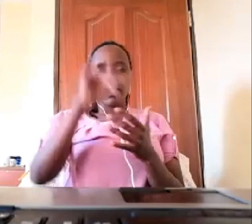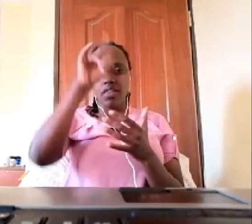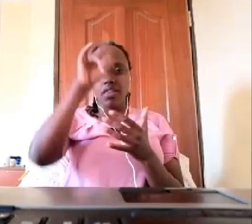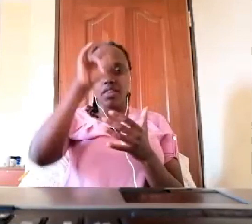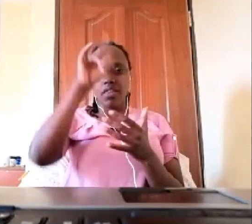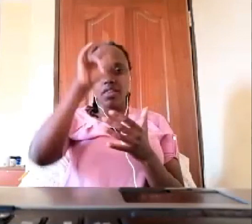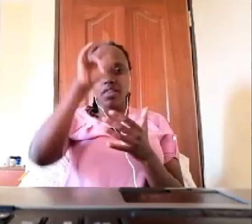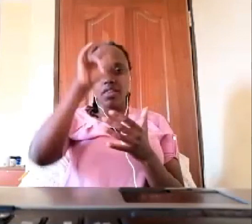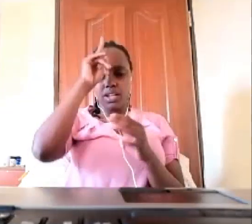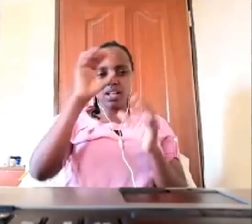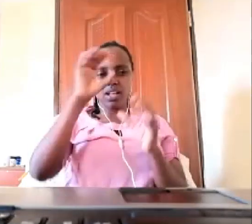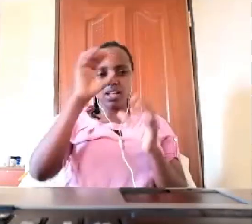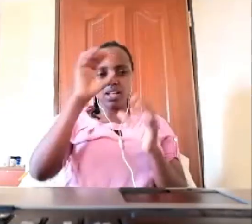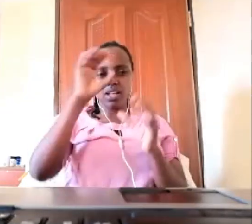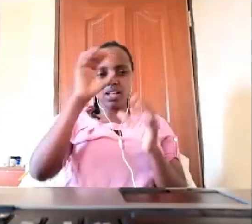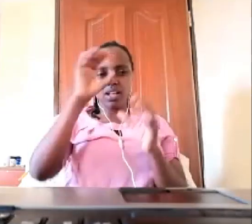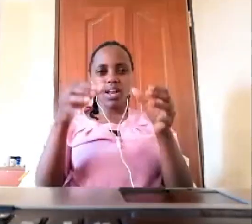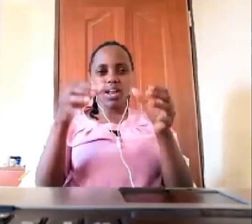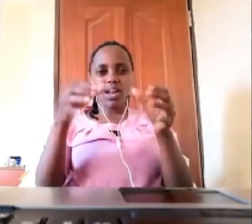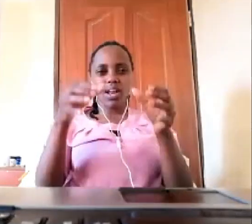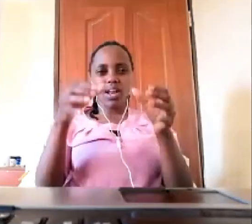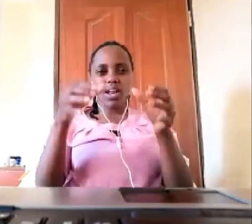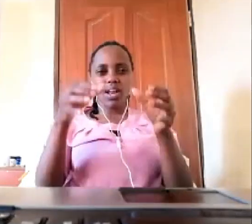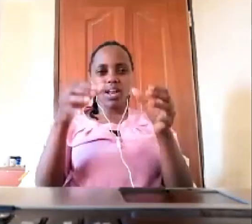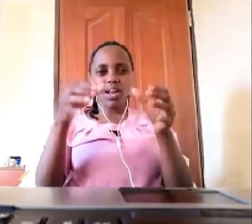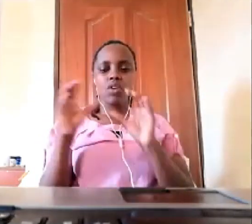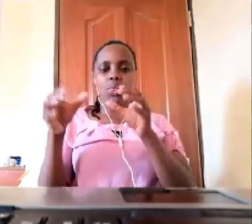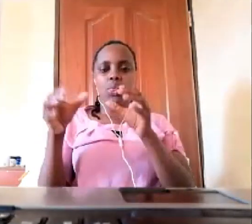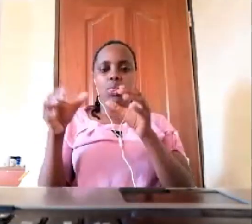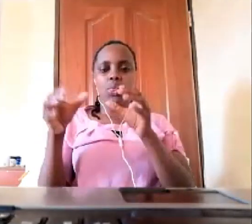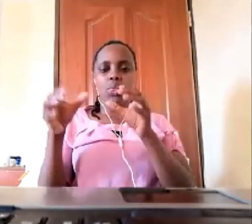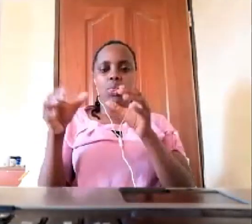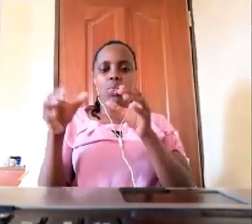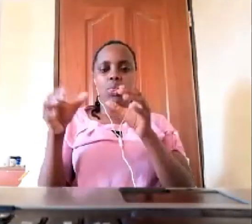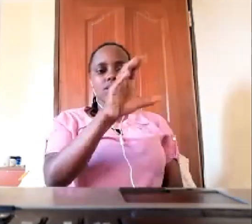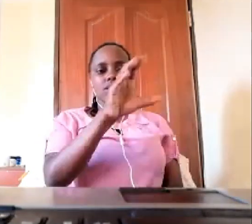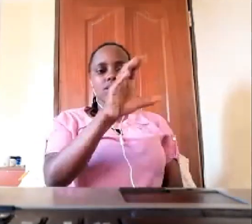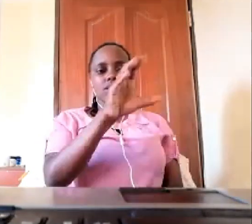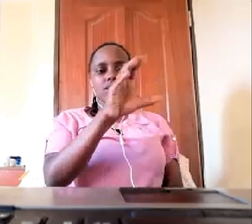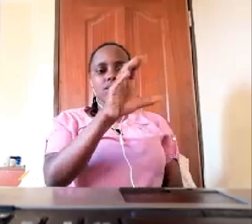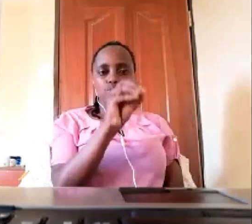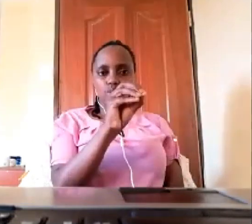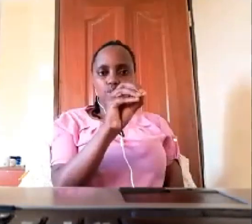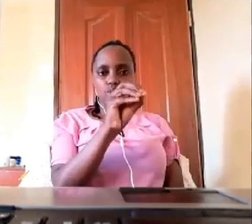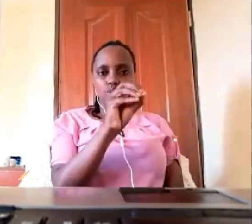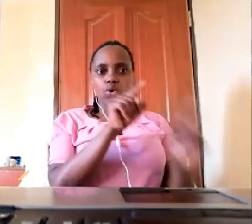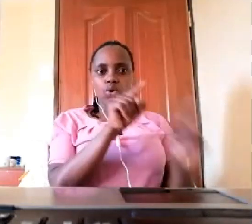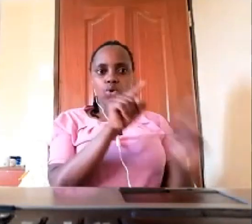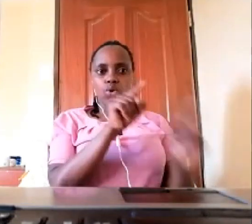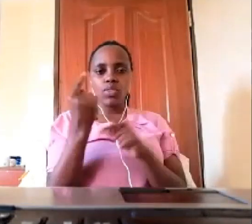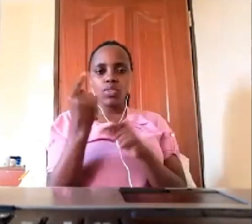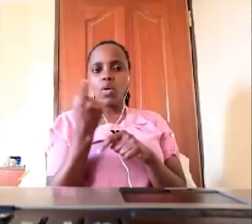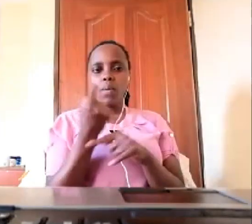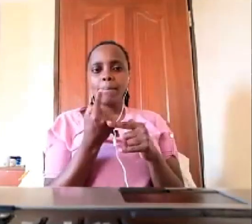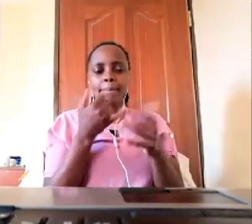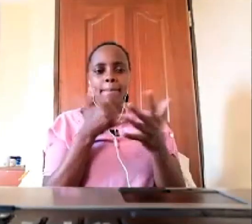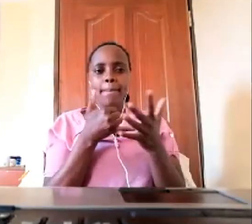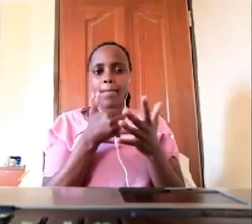grassroots constituents, so that we don't have coalitions of CSOs and they only